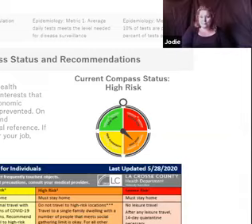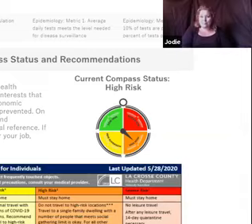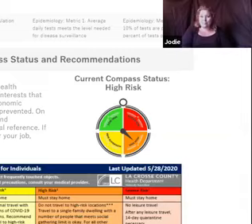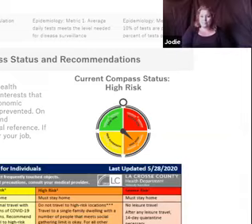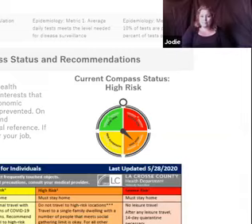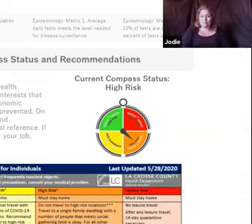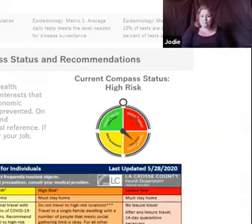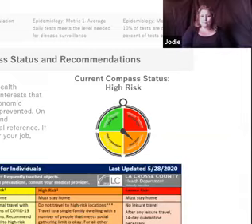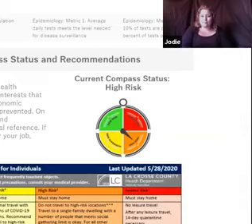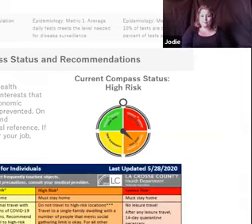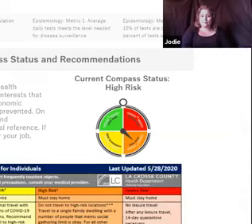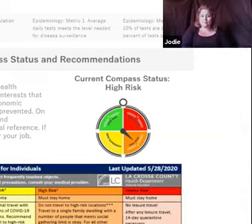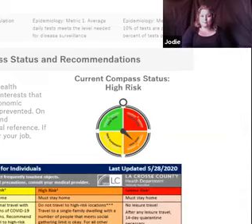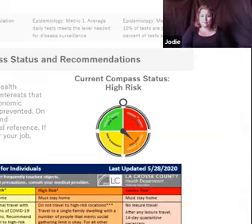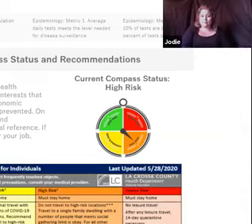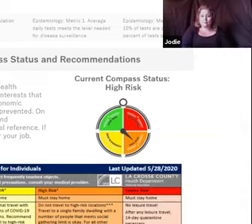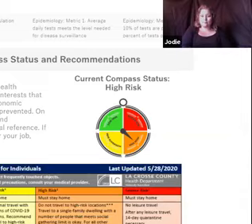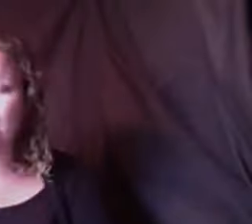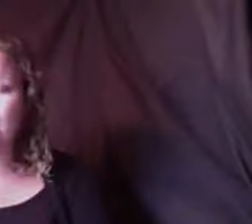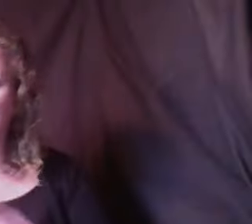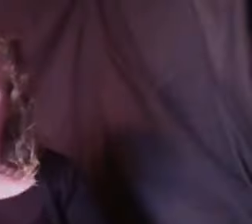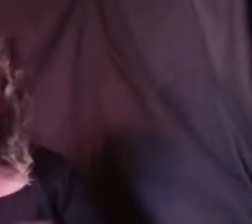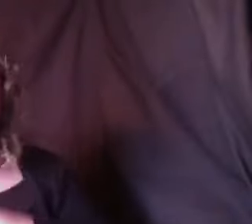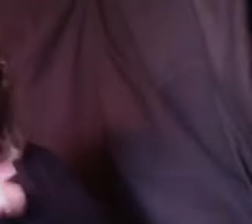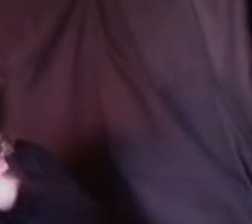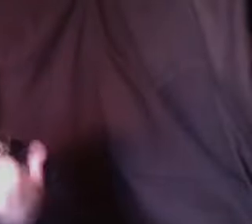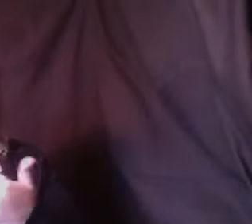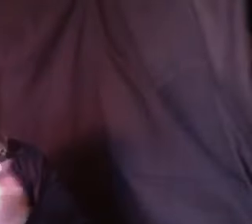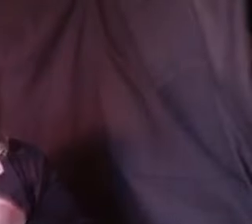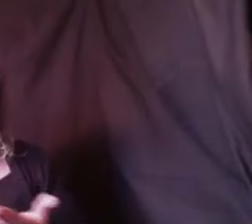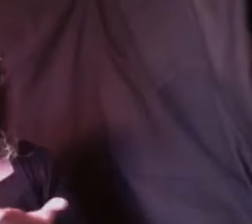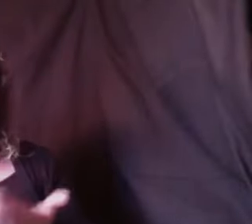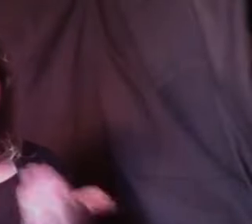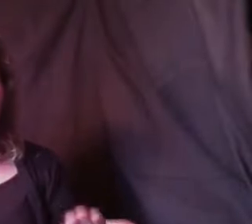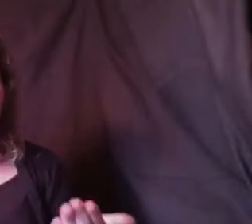And now I'm going to stop for questions.